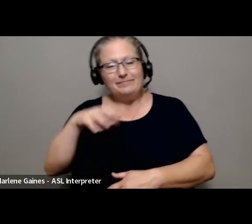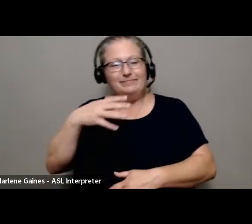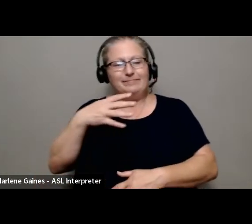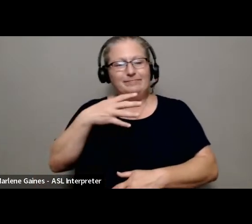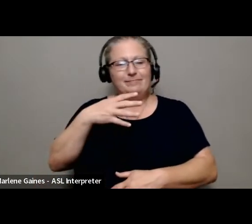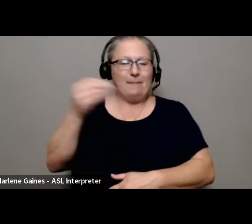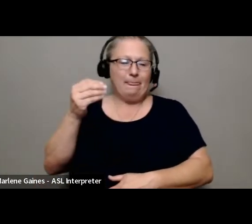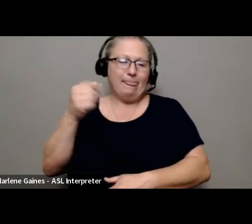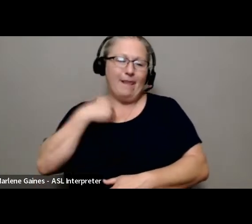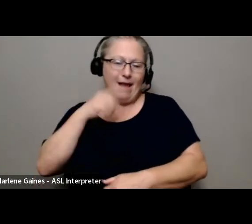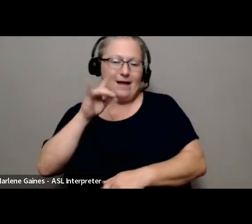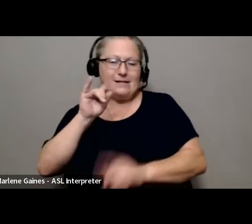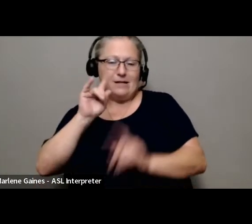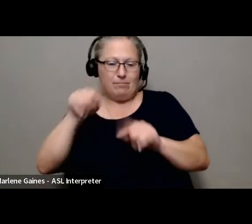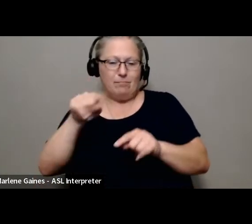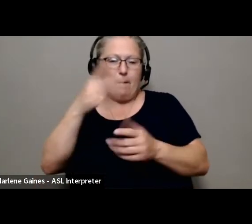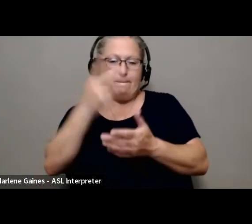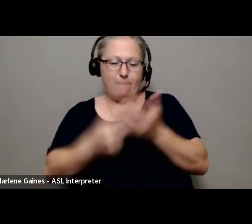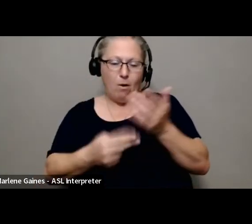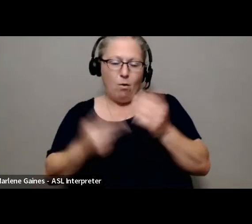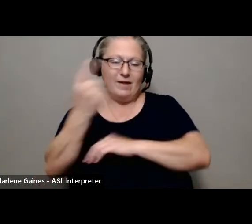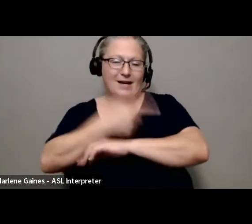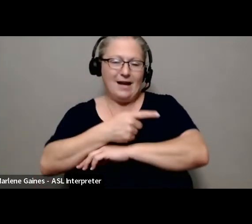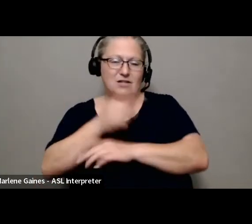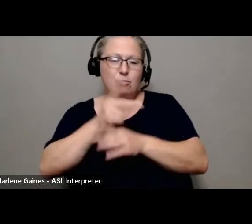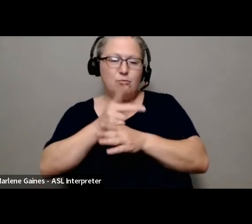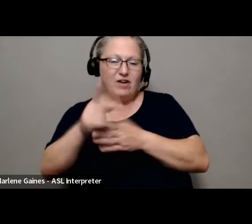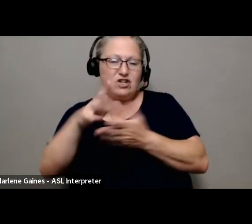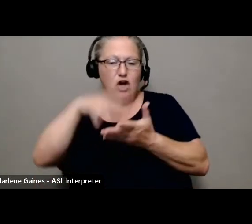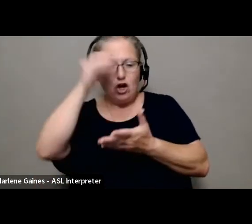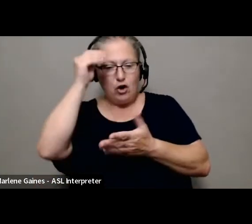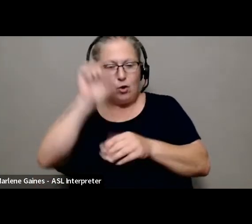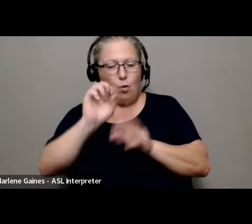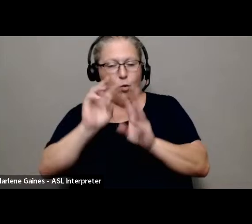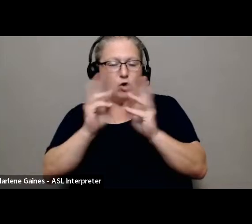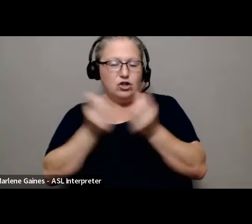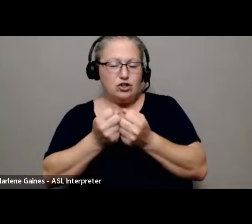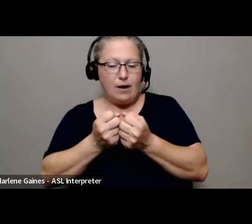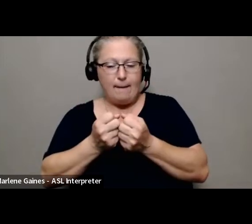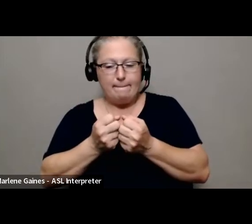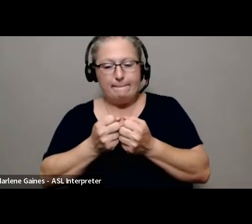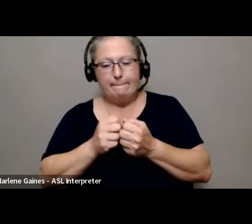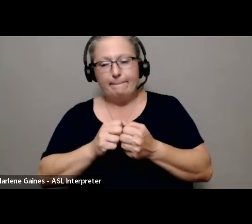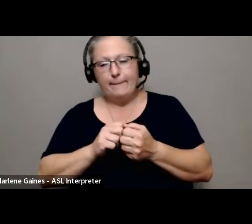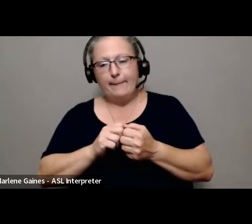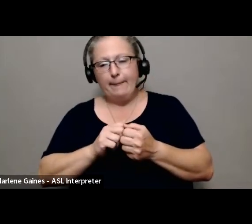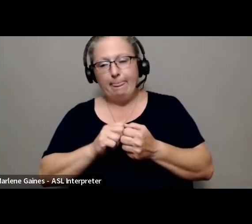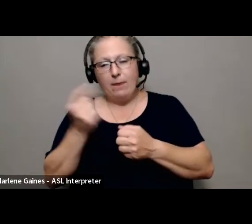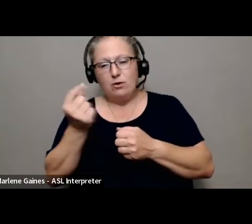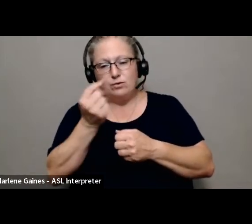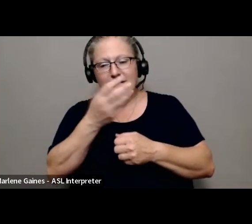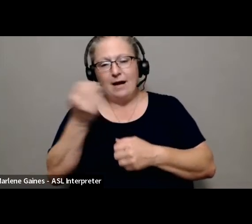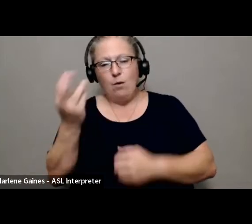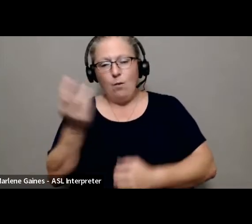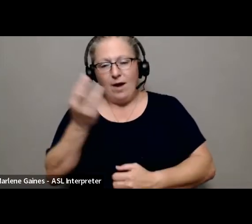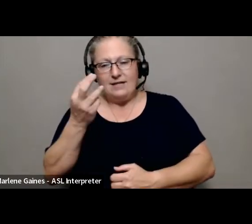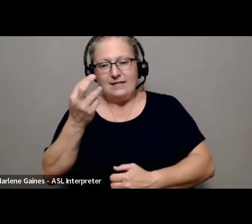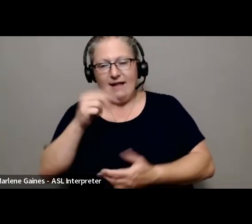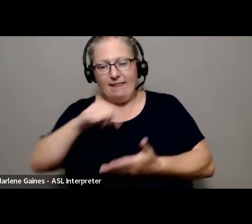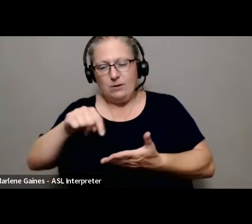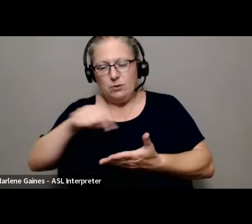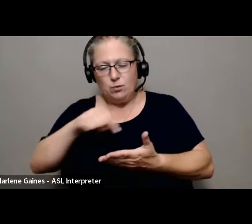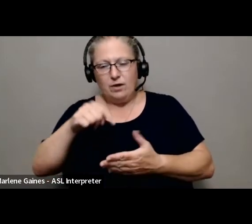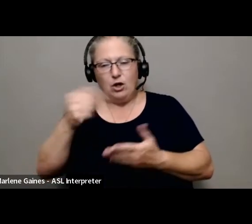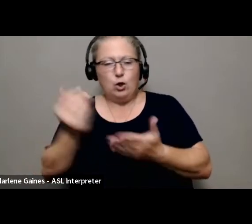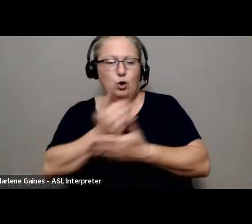then, yes, I attended both days of the professional learning workshop, Tuesday and Wednesday of this week, on